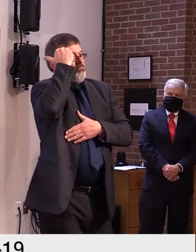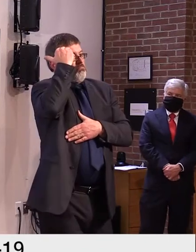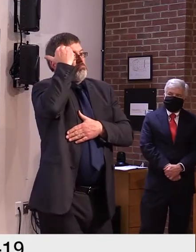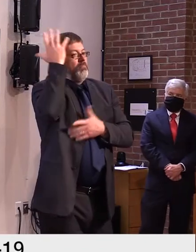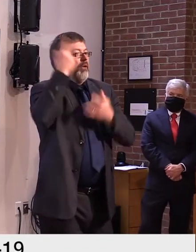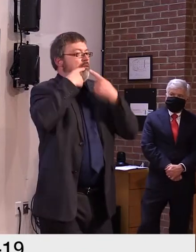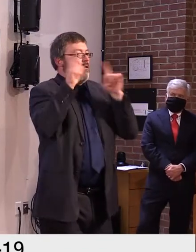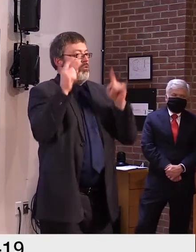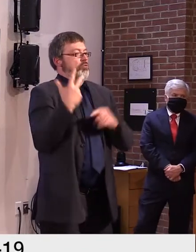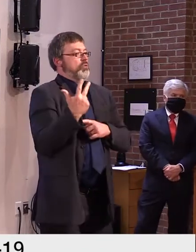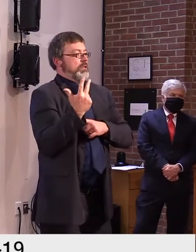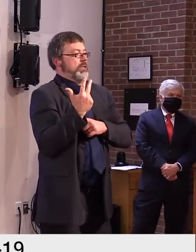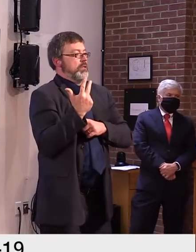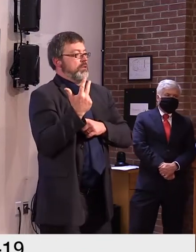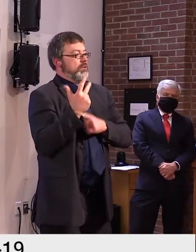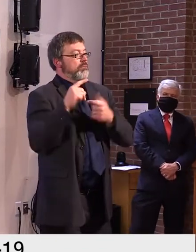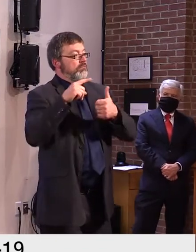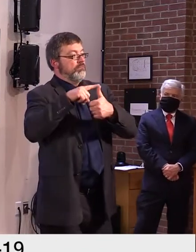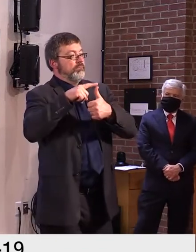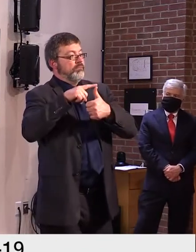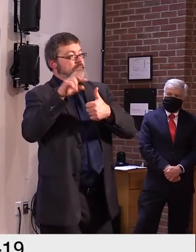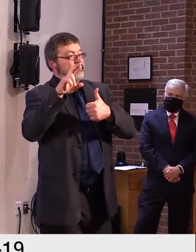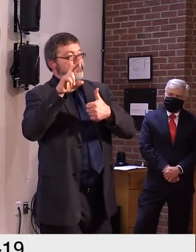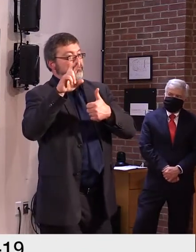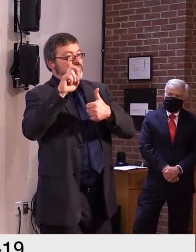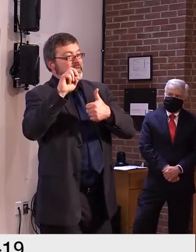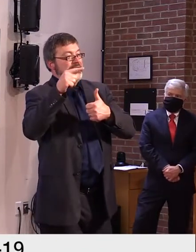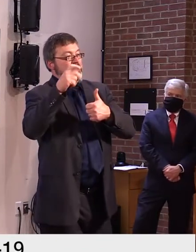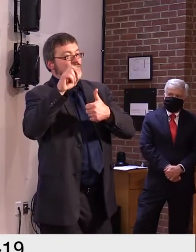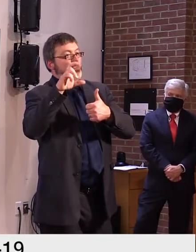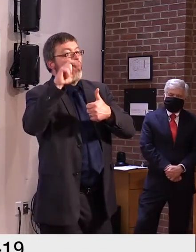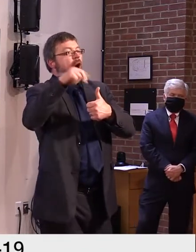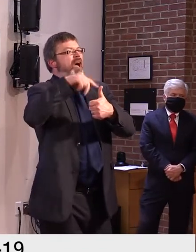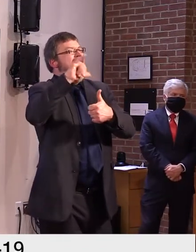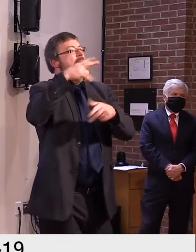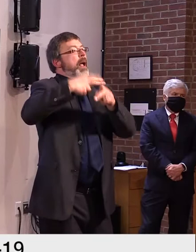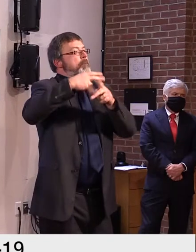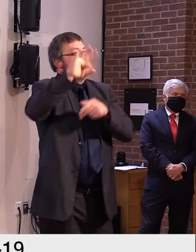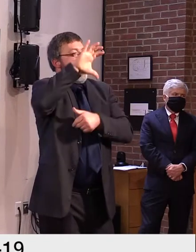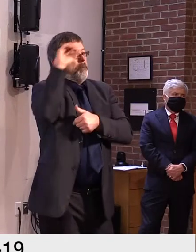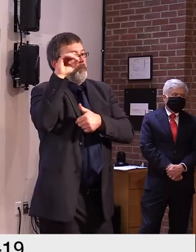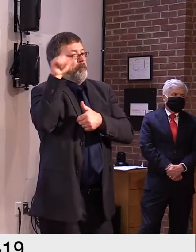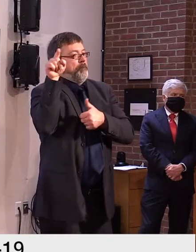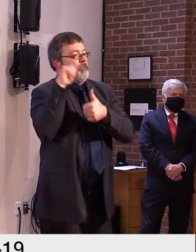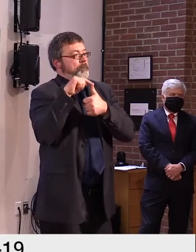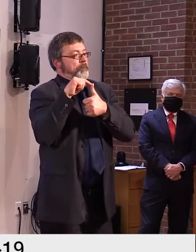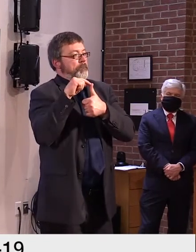is the company, but it's an antibody cocktail, if you will,